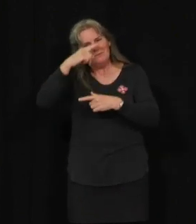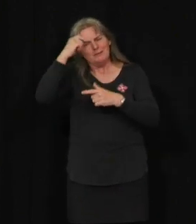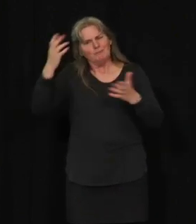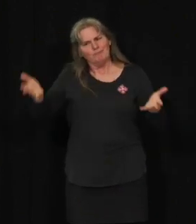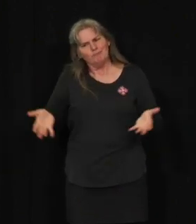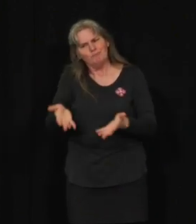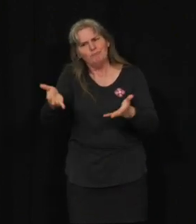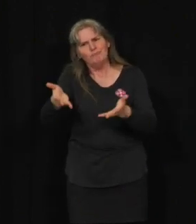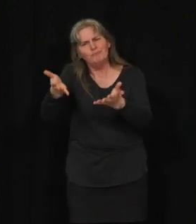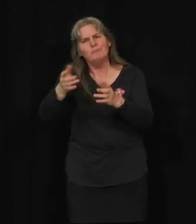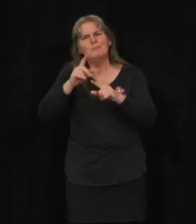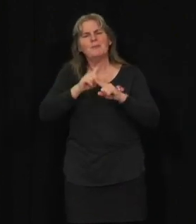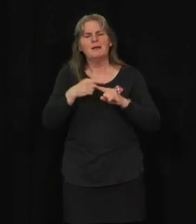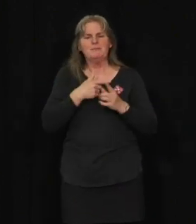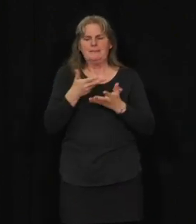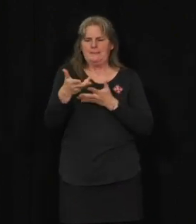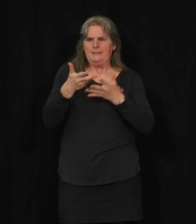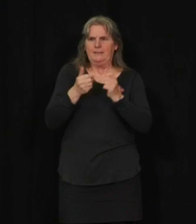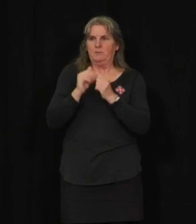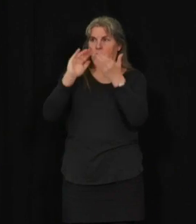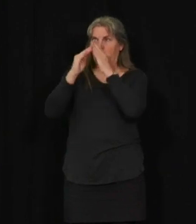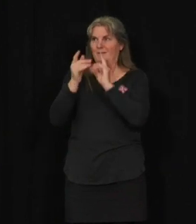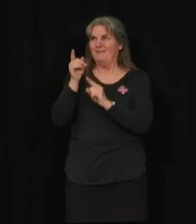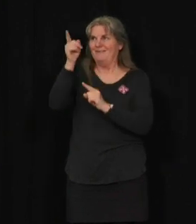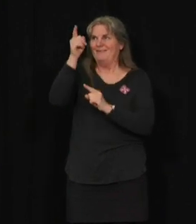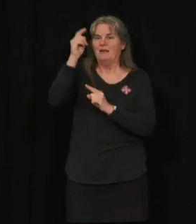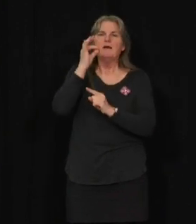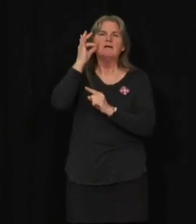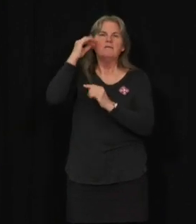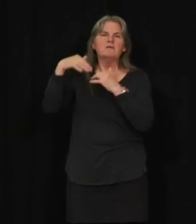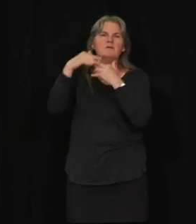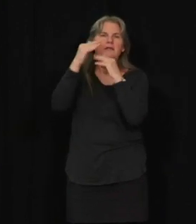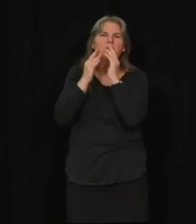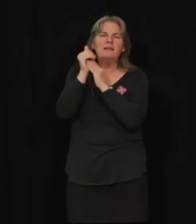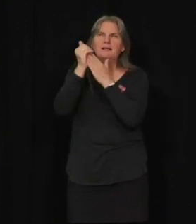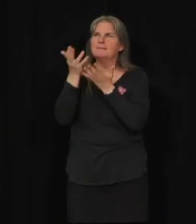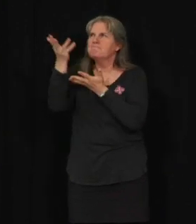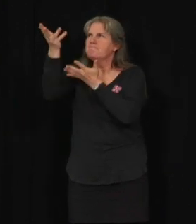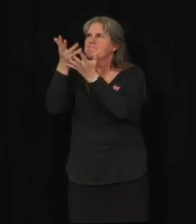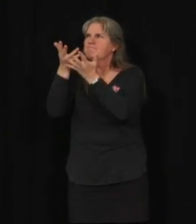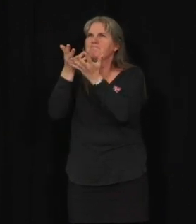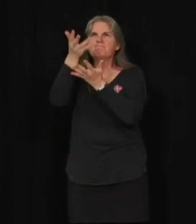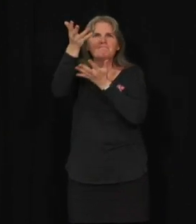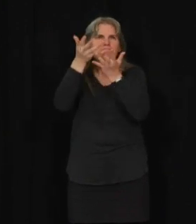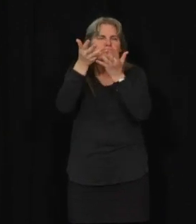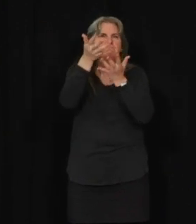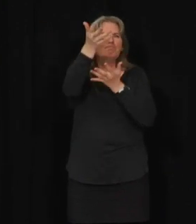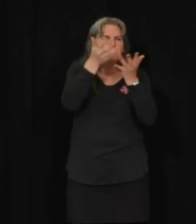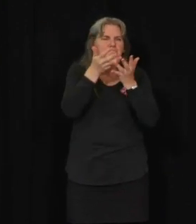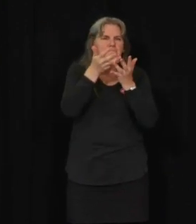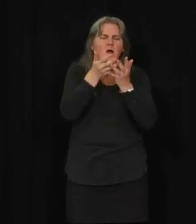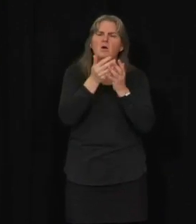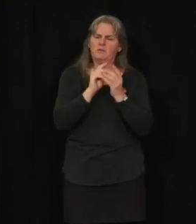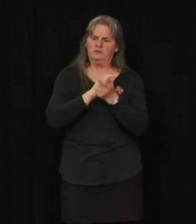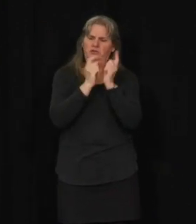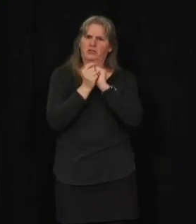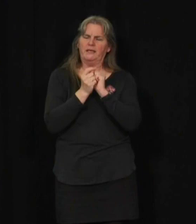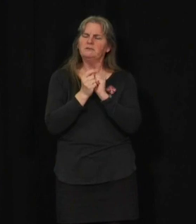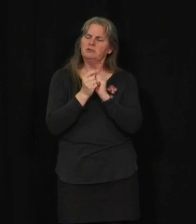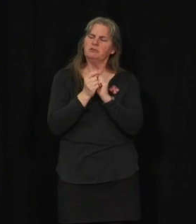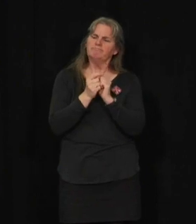In consultation with Yukon communities, chiefs and leaders, I'm working toward easing the language around travel to rural